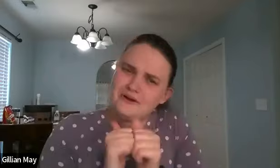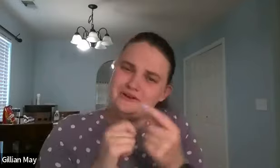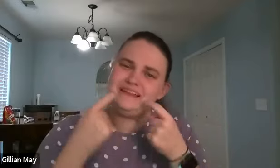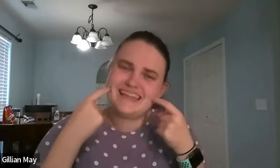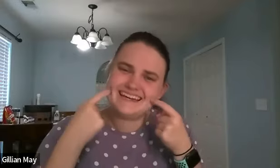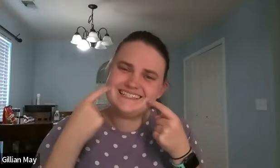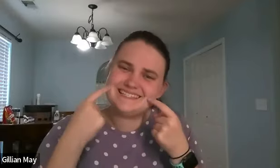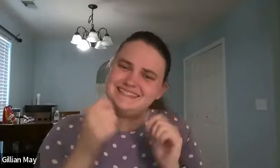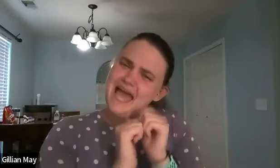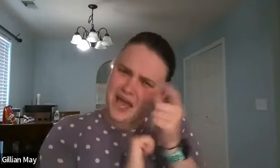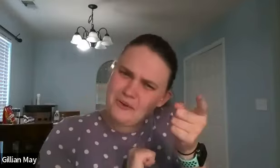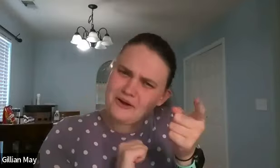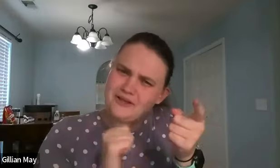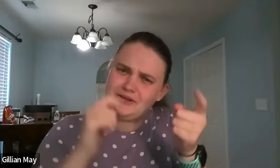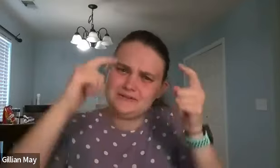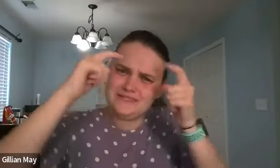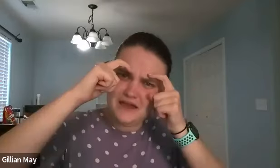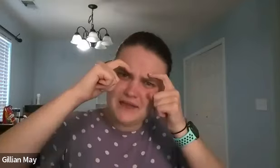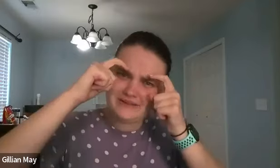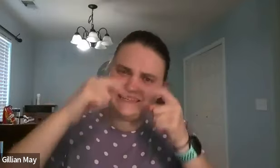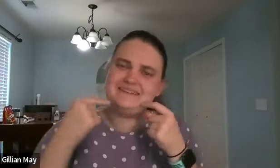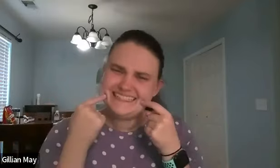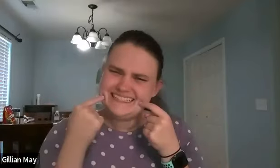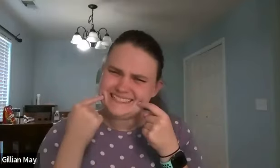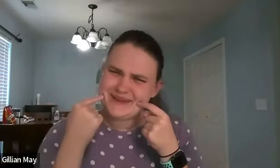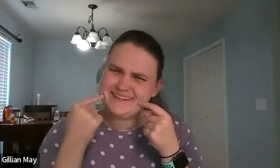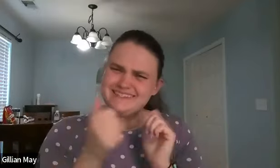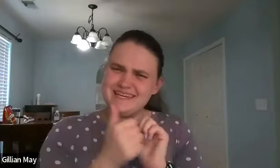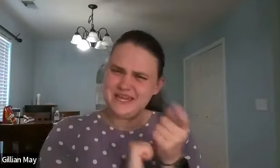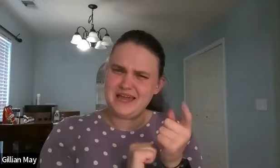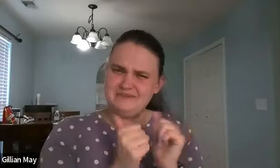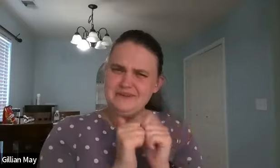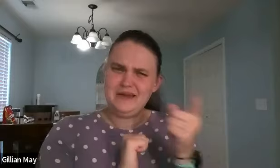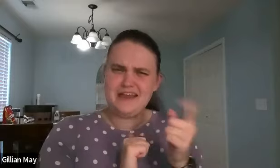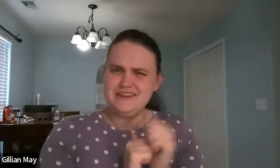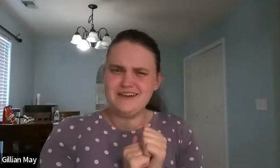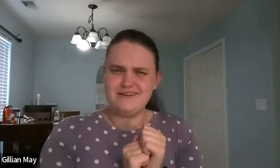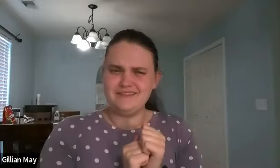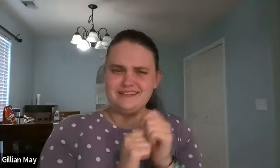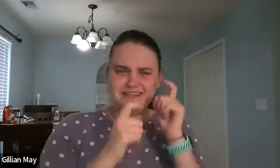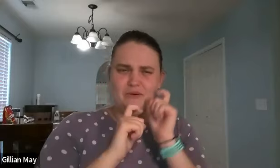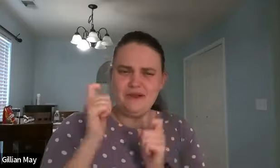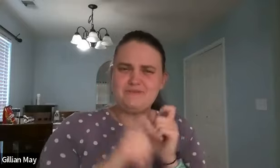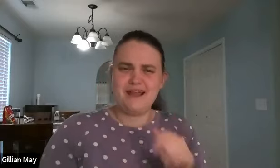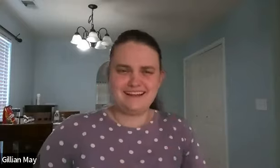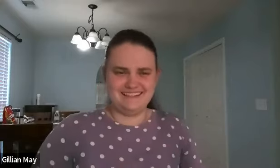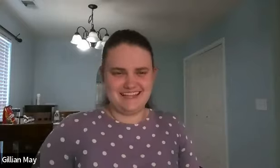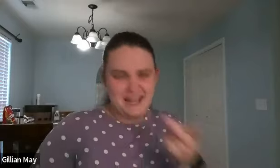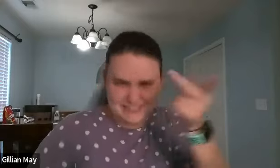you? Like that nice, how are you? Still eyebrows down, smile at the same time. I know that is like a weird practice. I see you